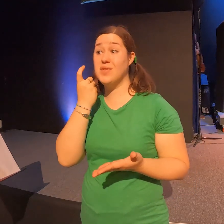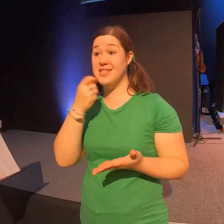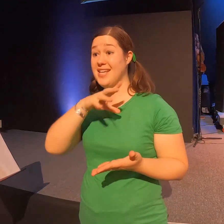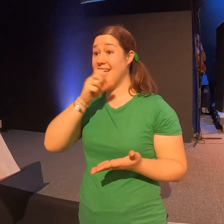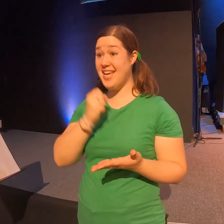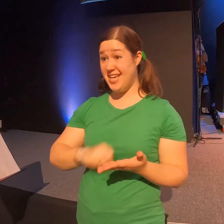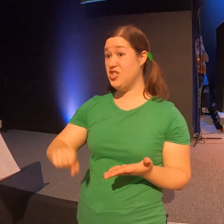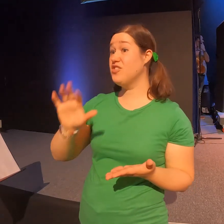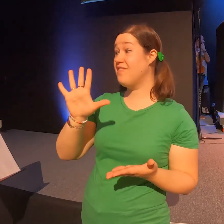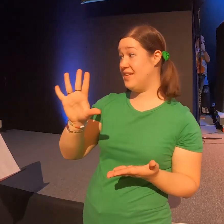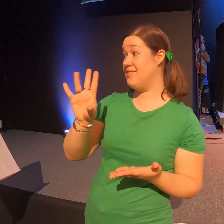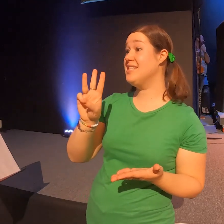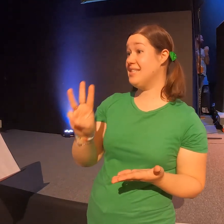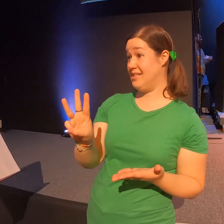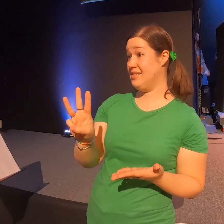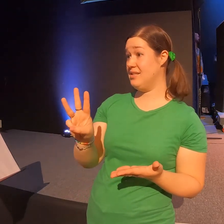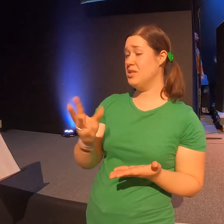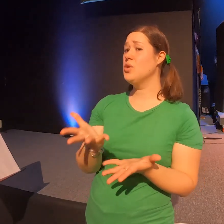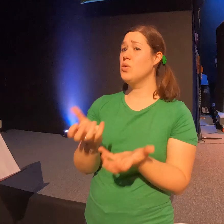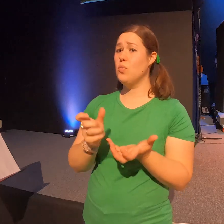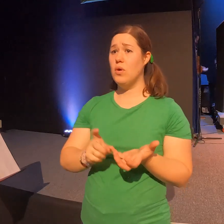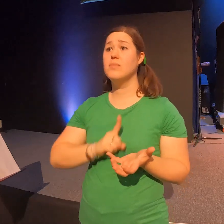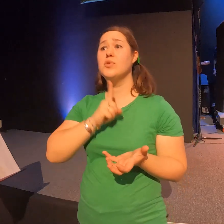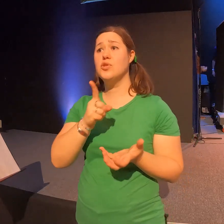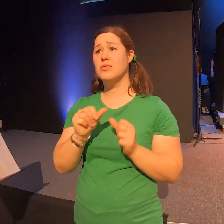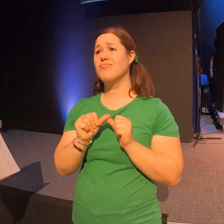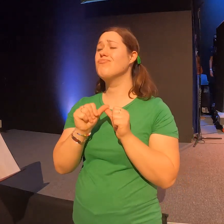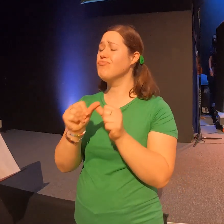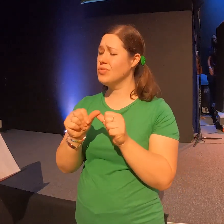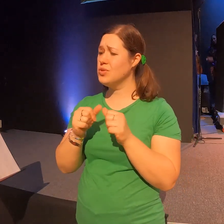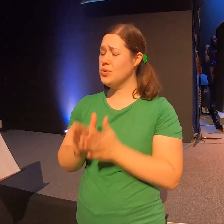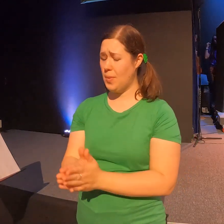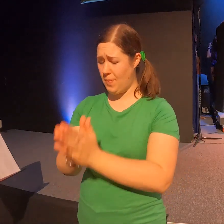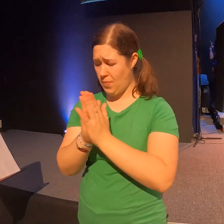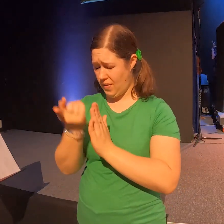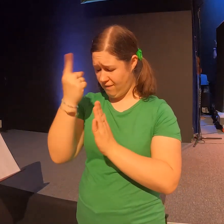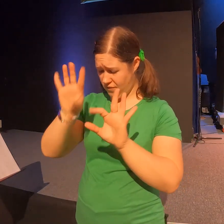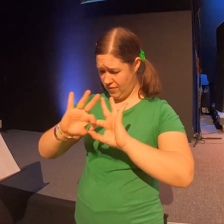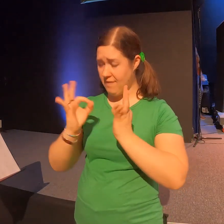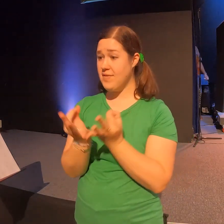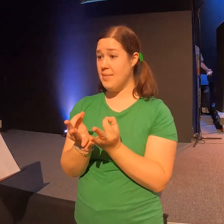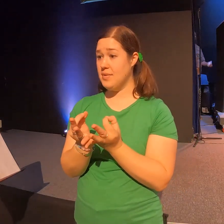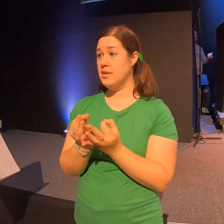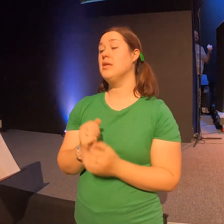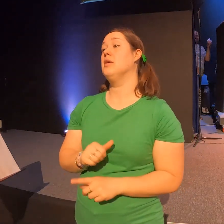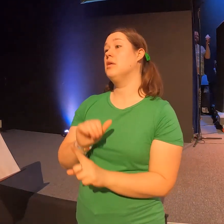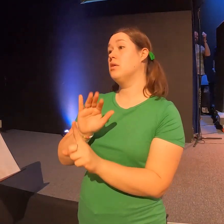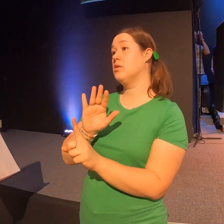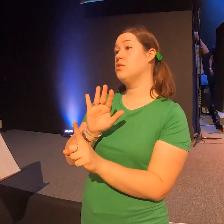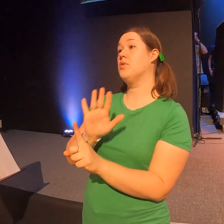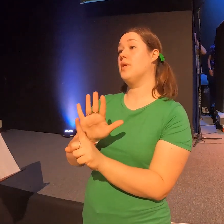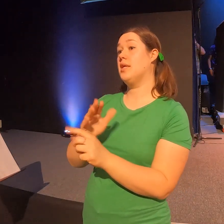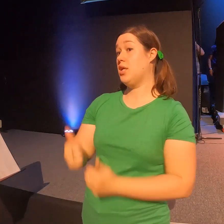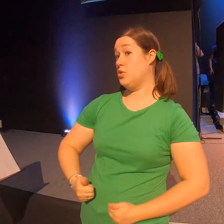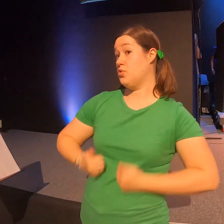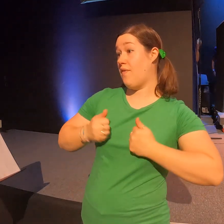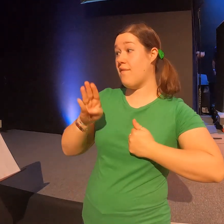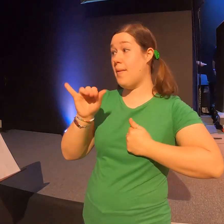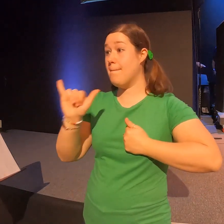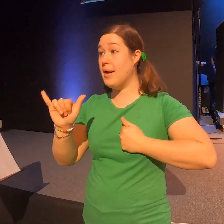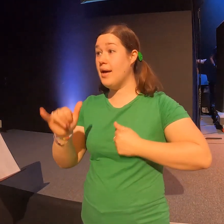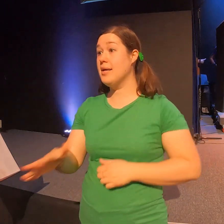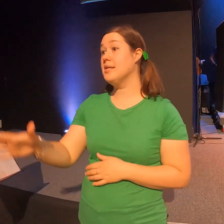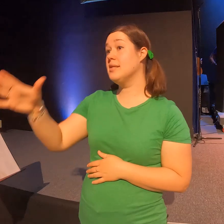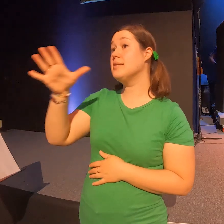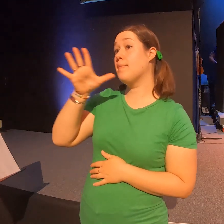I know. So we want to make sure to continue to hold this family in our prayers, friends. He is survived by his mother, Susie, sister, Julie,